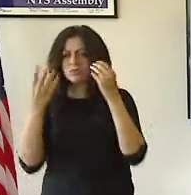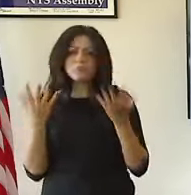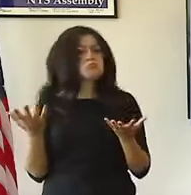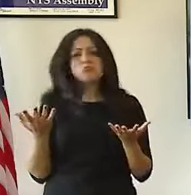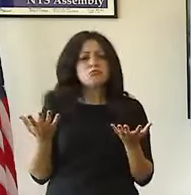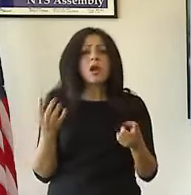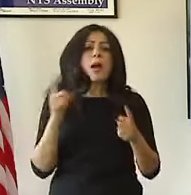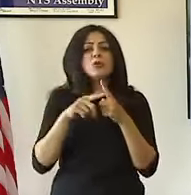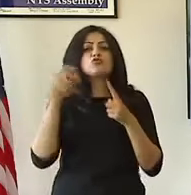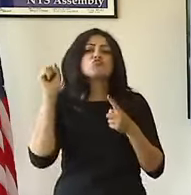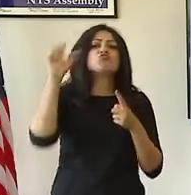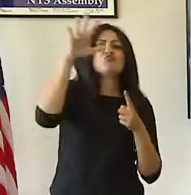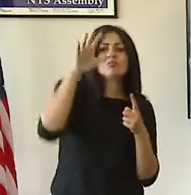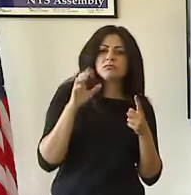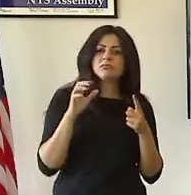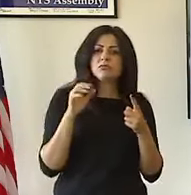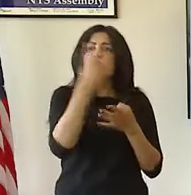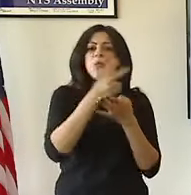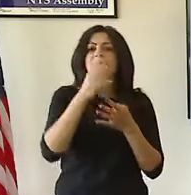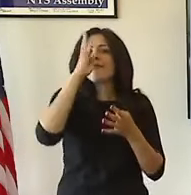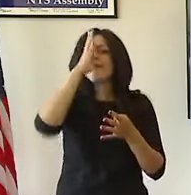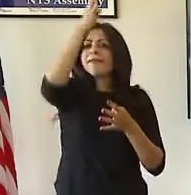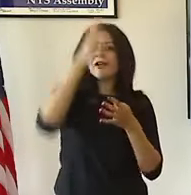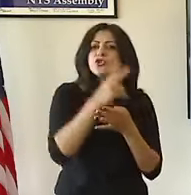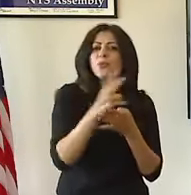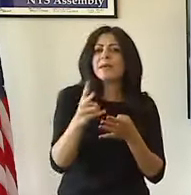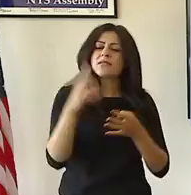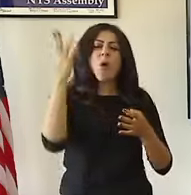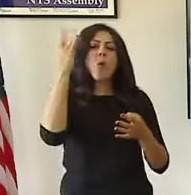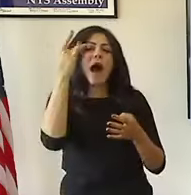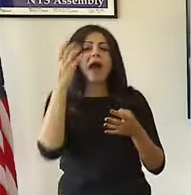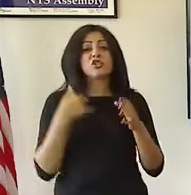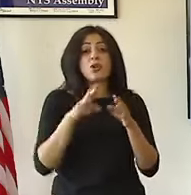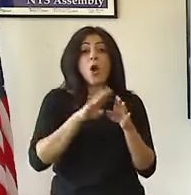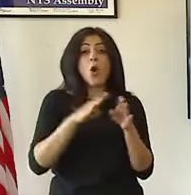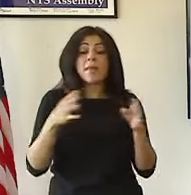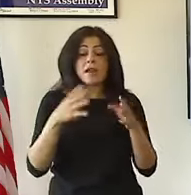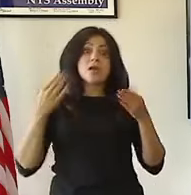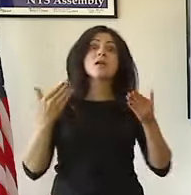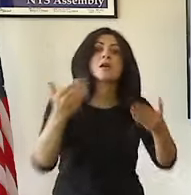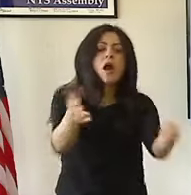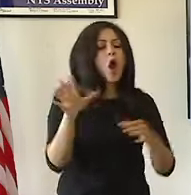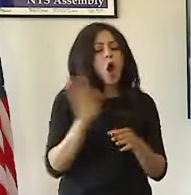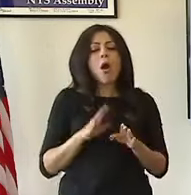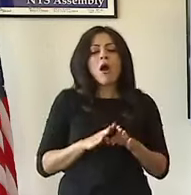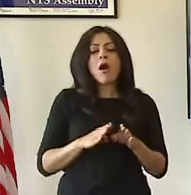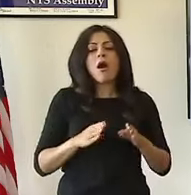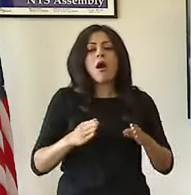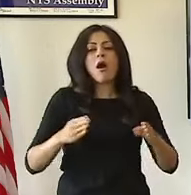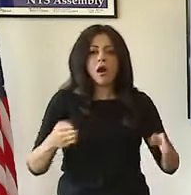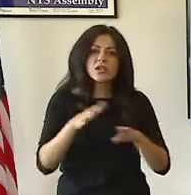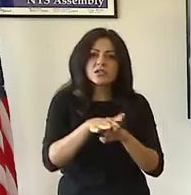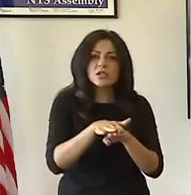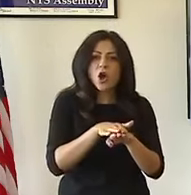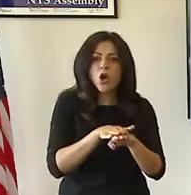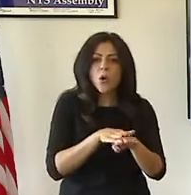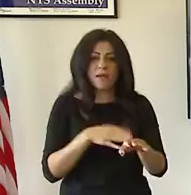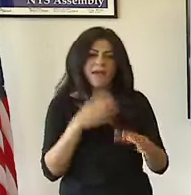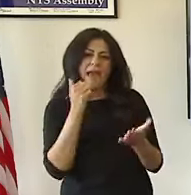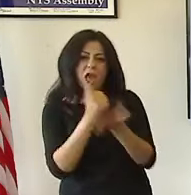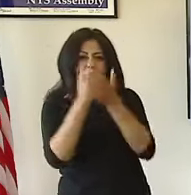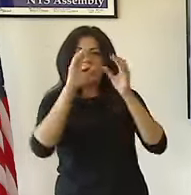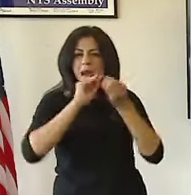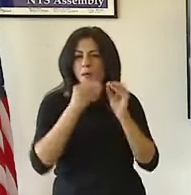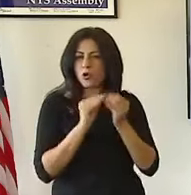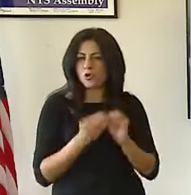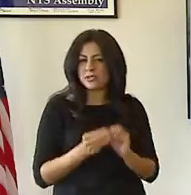simply to slow the reopening so we hopefully didn't affect the numbers. So far, we've seen in other regions and in other states locally,